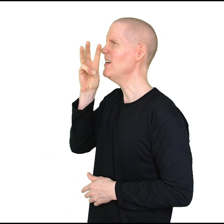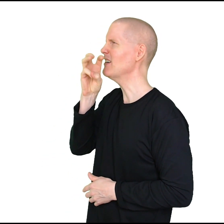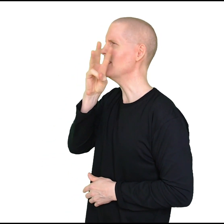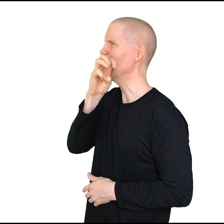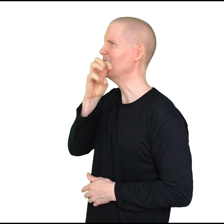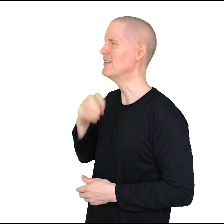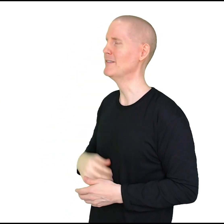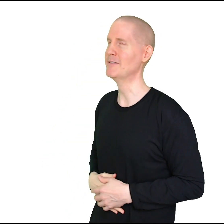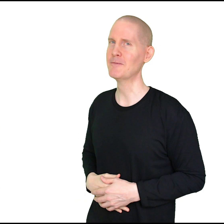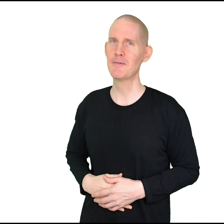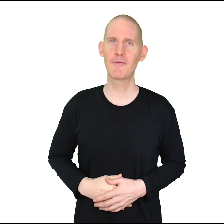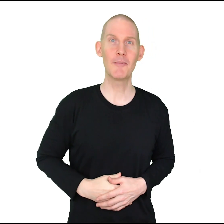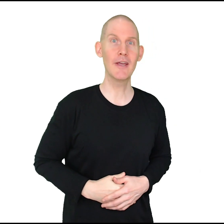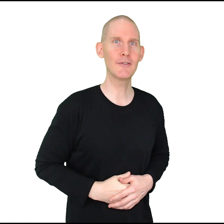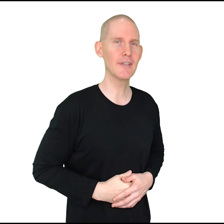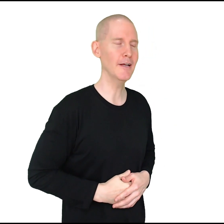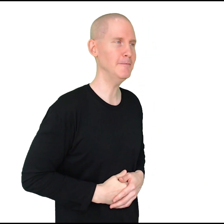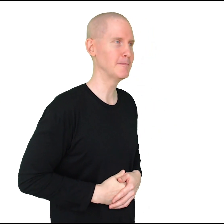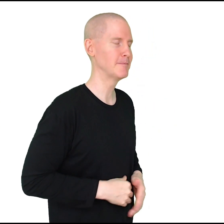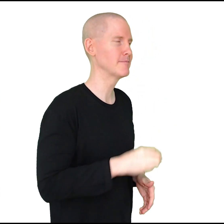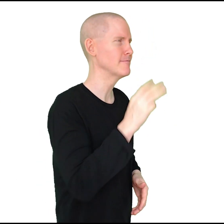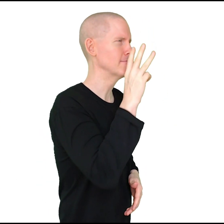Weird. From the other side.